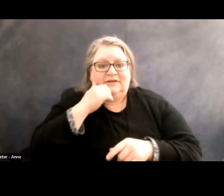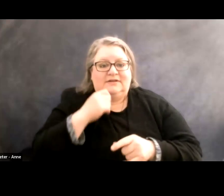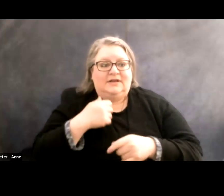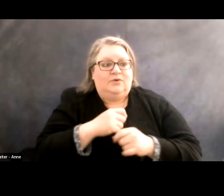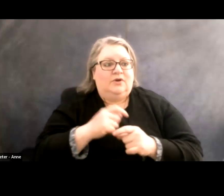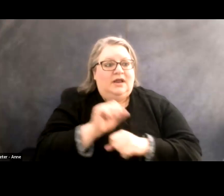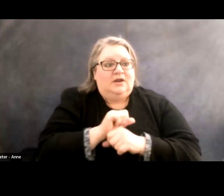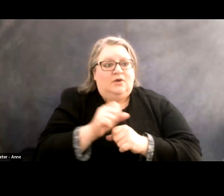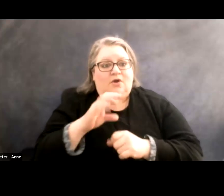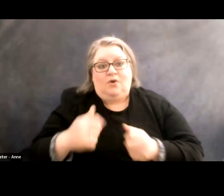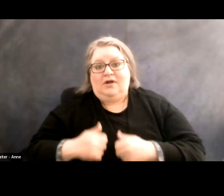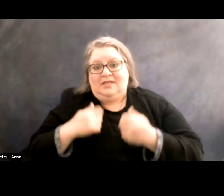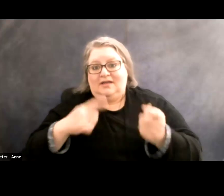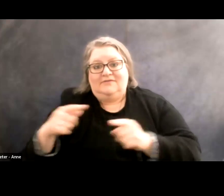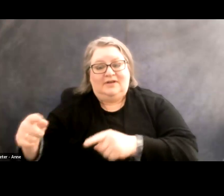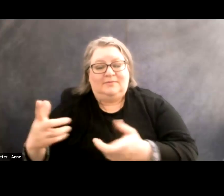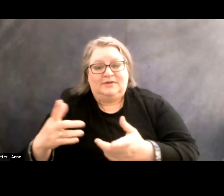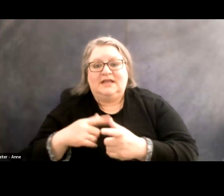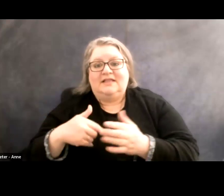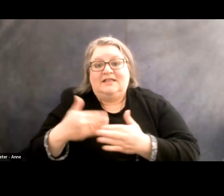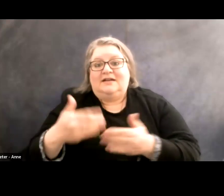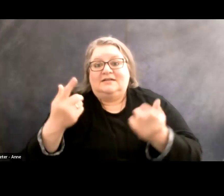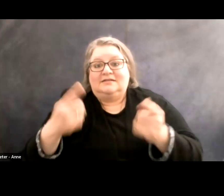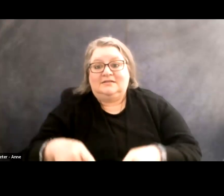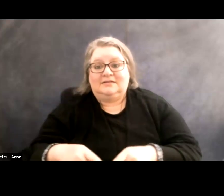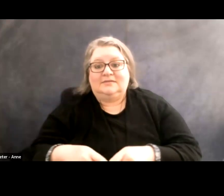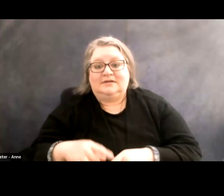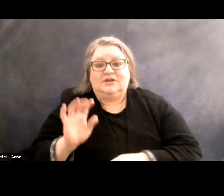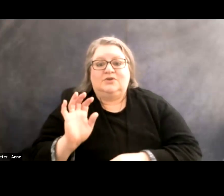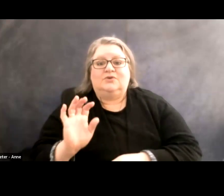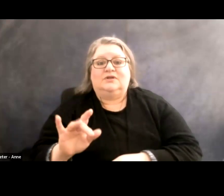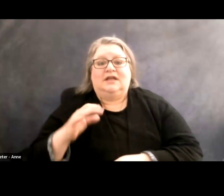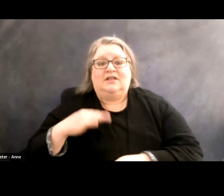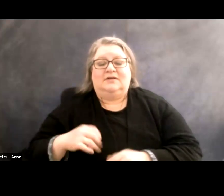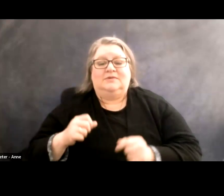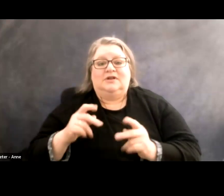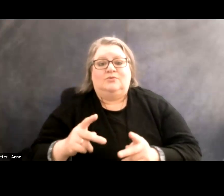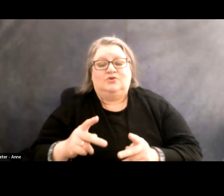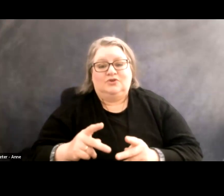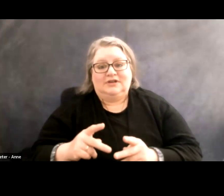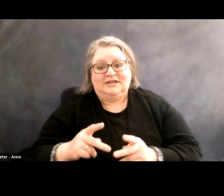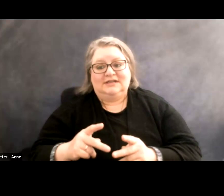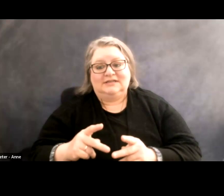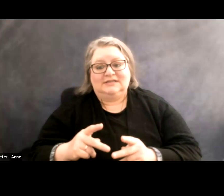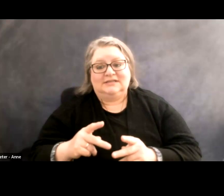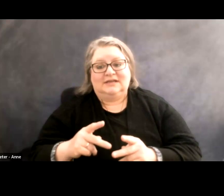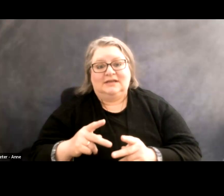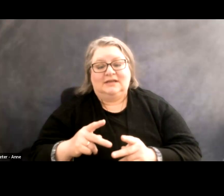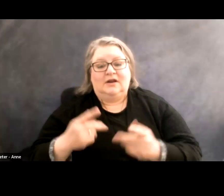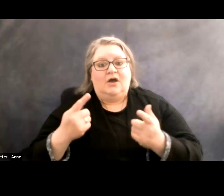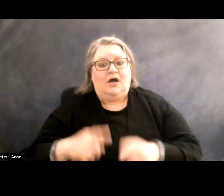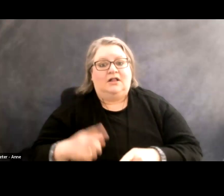or life happens. And then the next thing you know, you click on the commission opportunities and all of a sudden